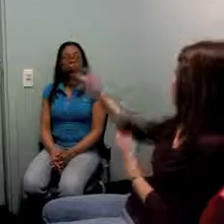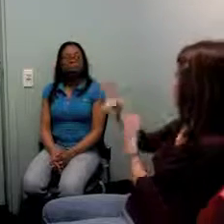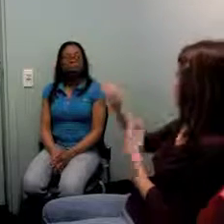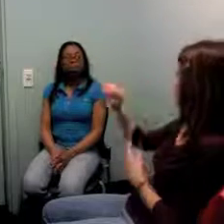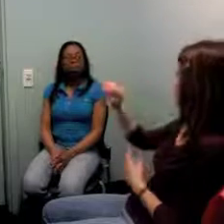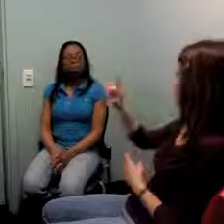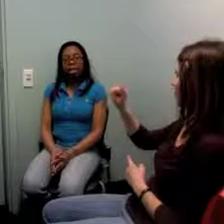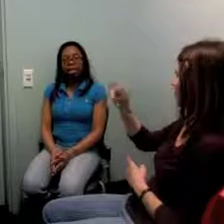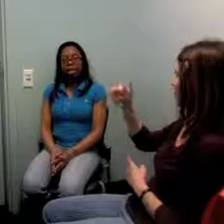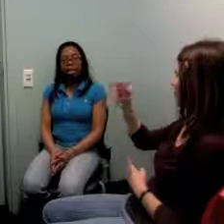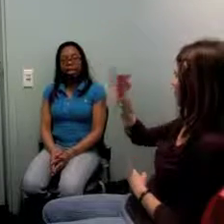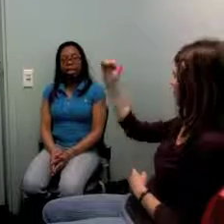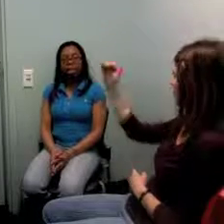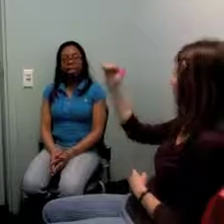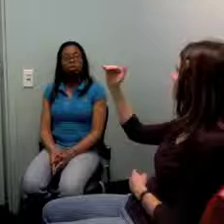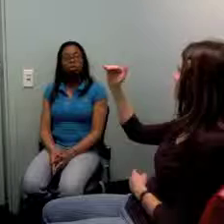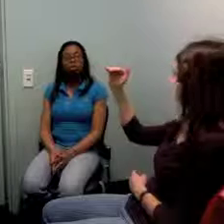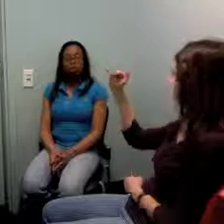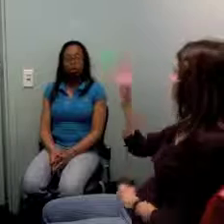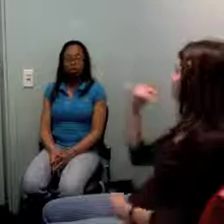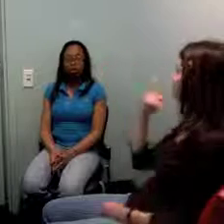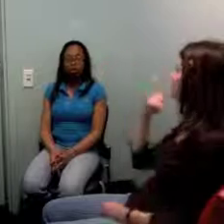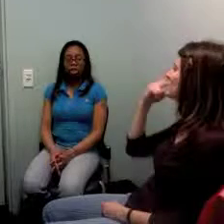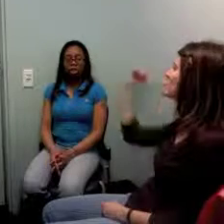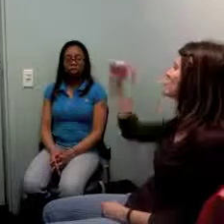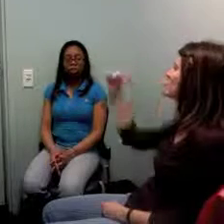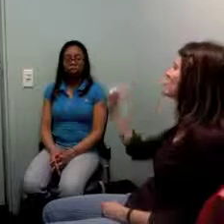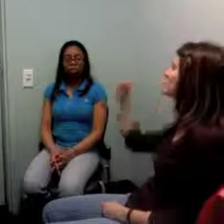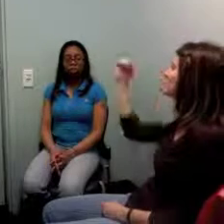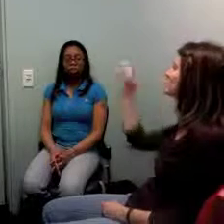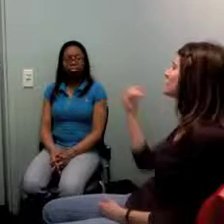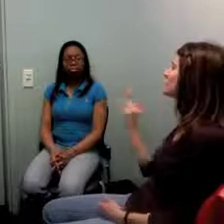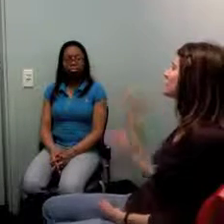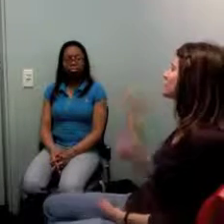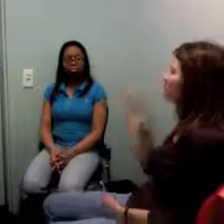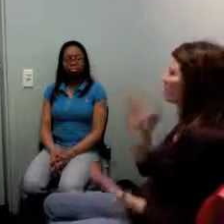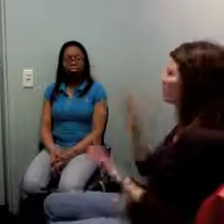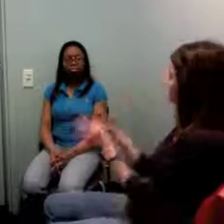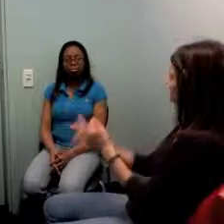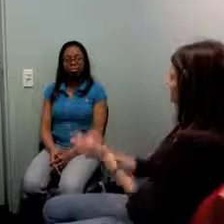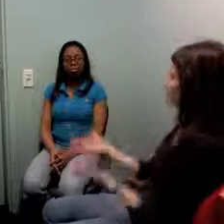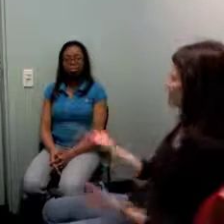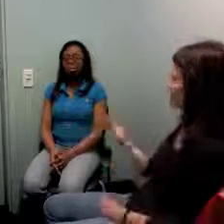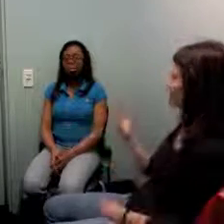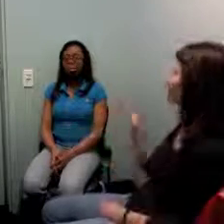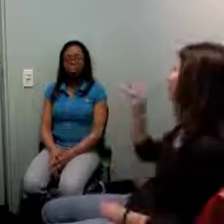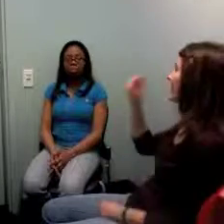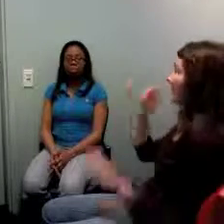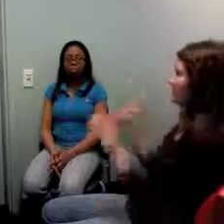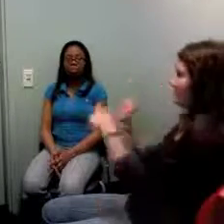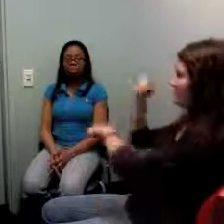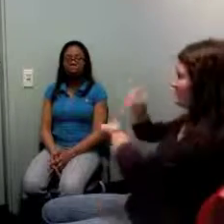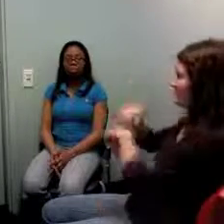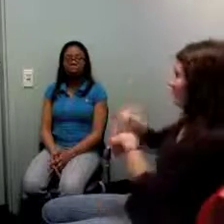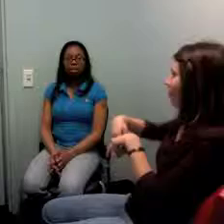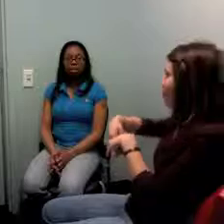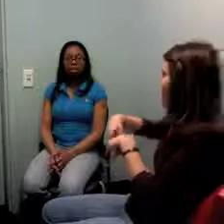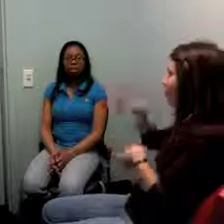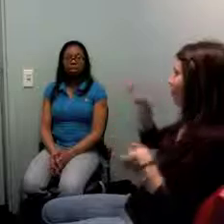So if you see that train, you'll know that's the straight shot. The list. It's really simple. My